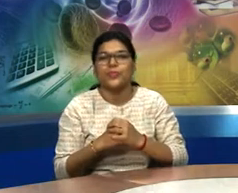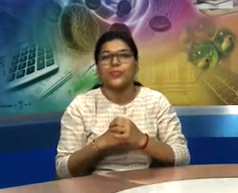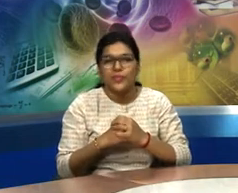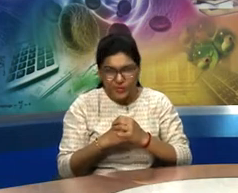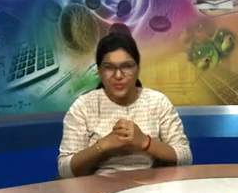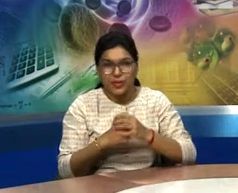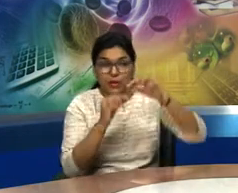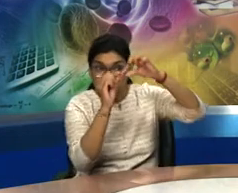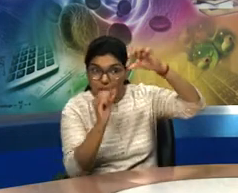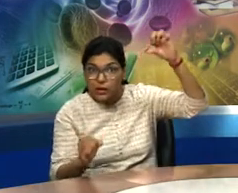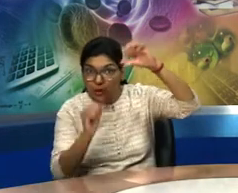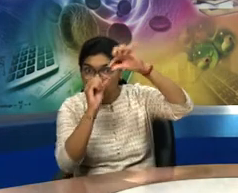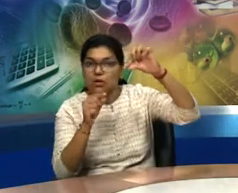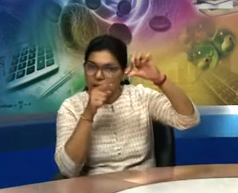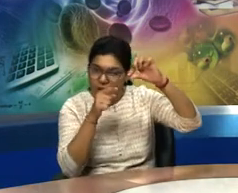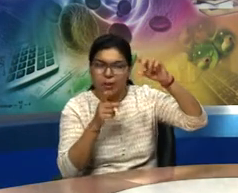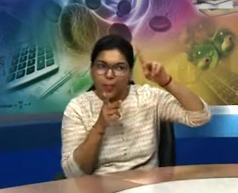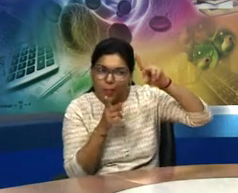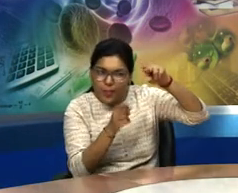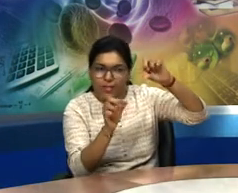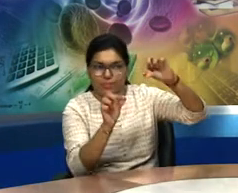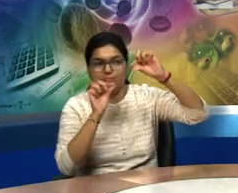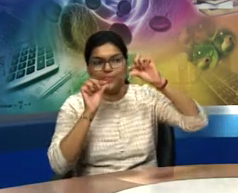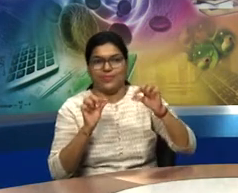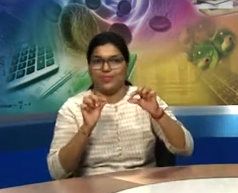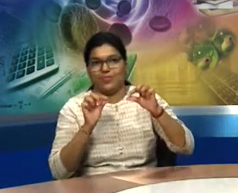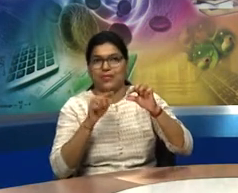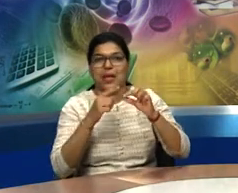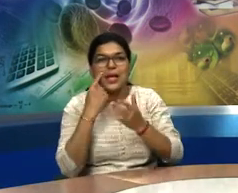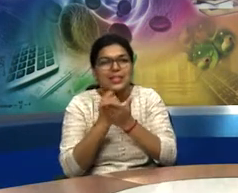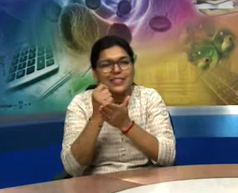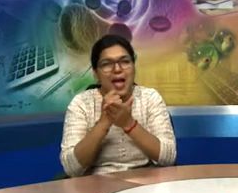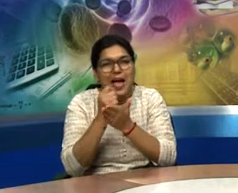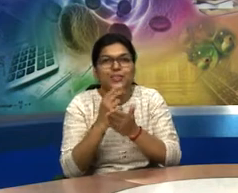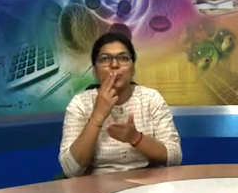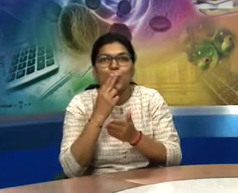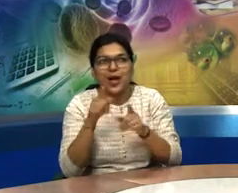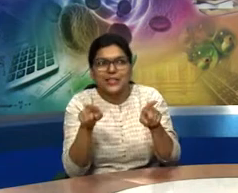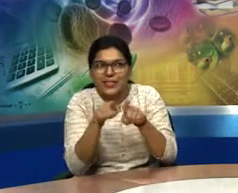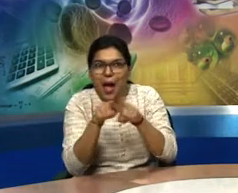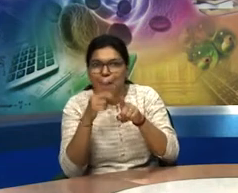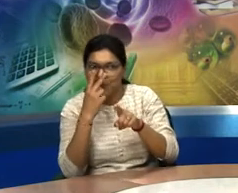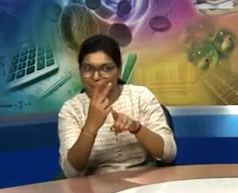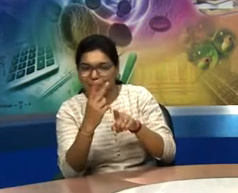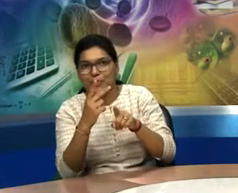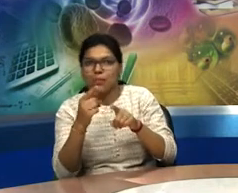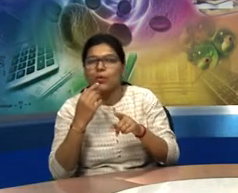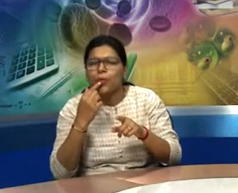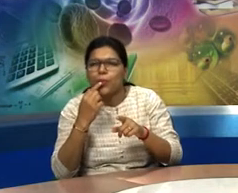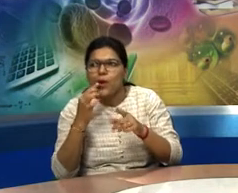Stalks, you can see on the screen, image of stalk. So, they used to cut the stalks to use it